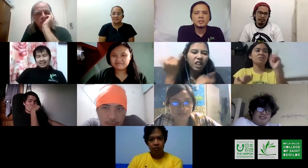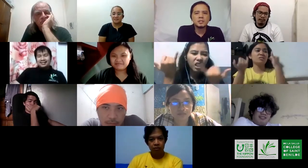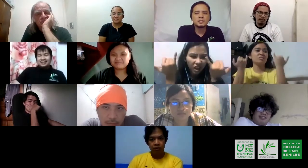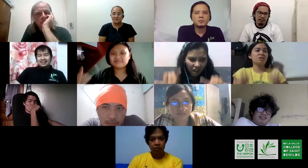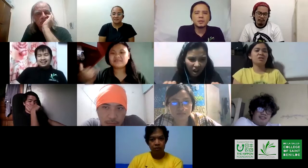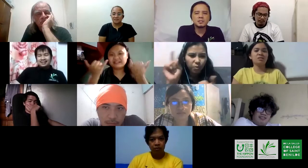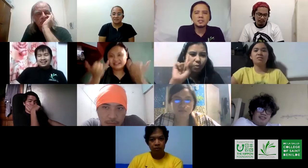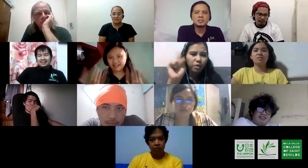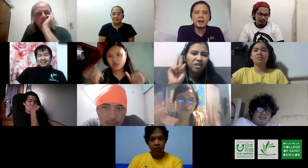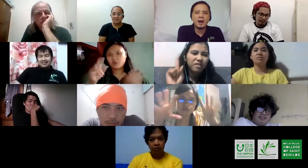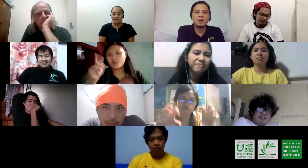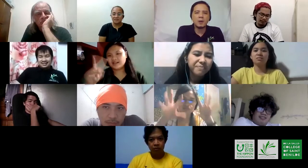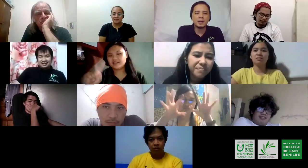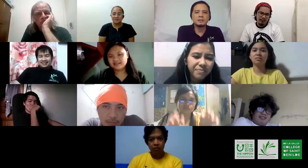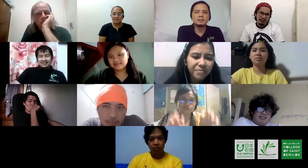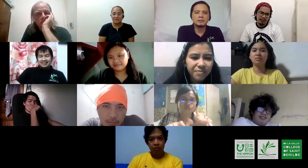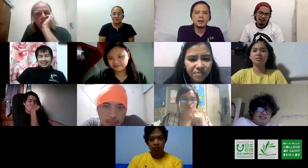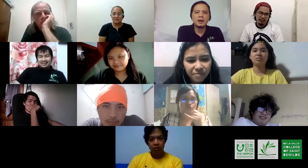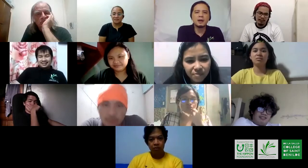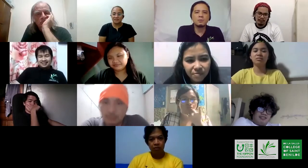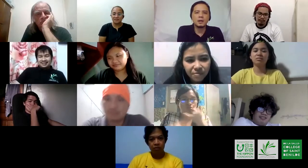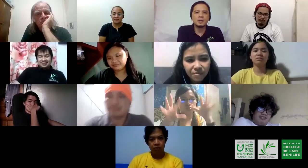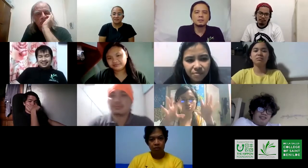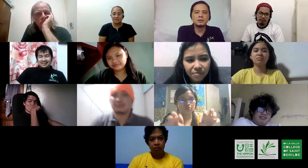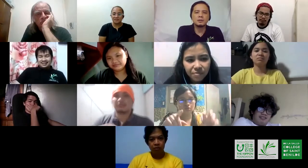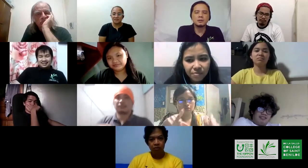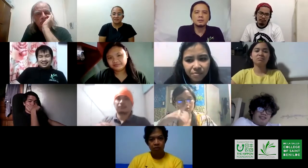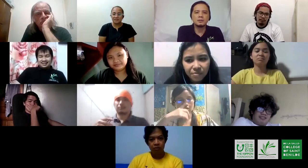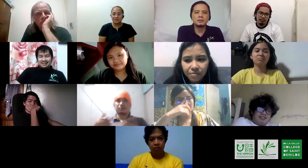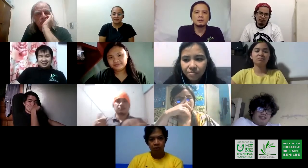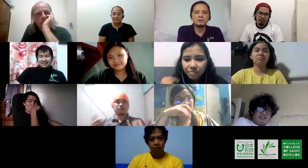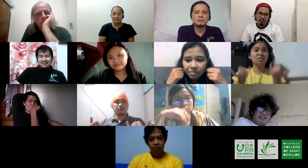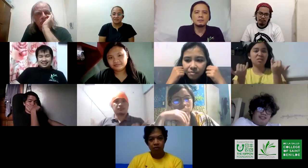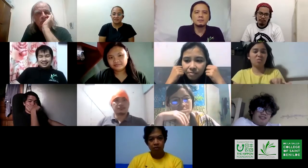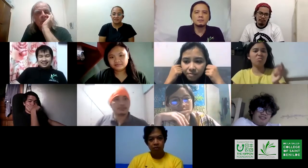So it's just now what? Now what? Or,